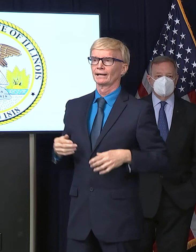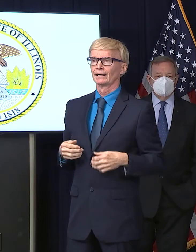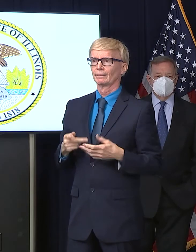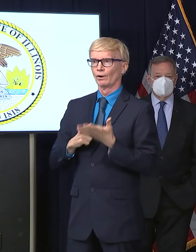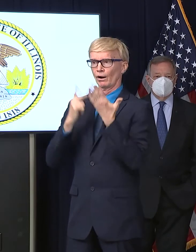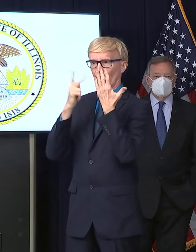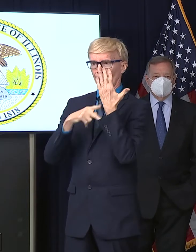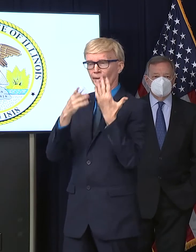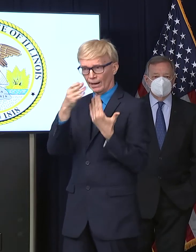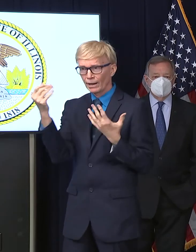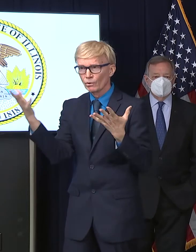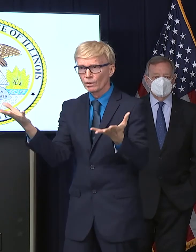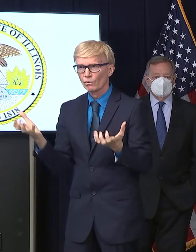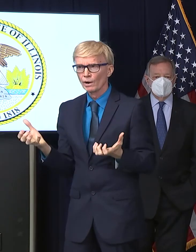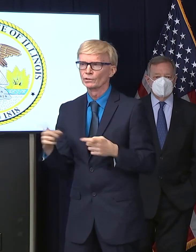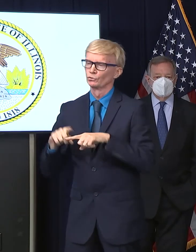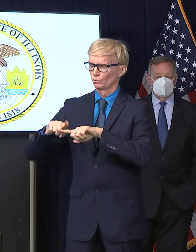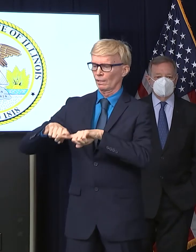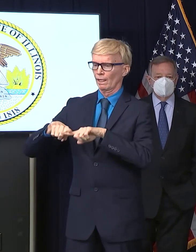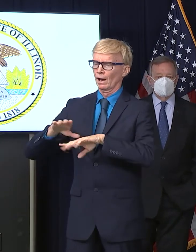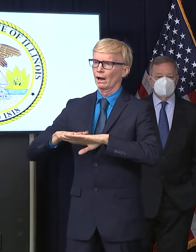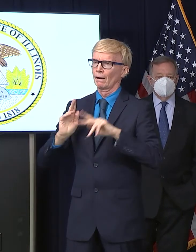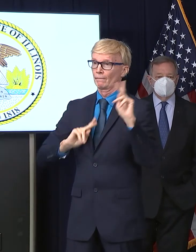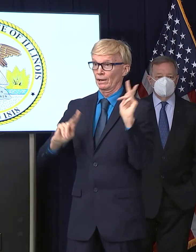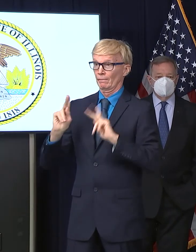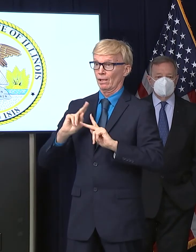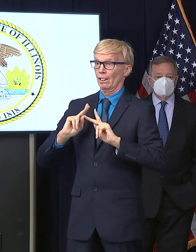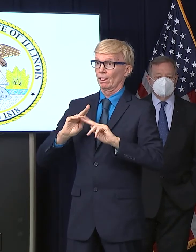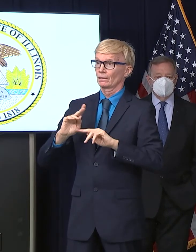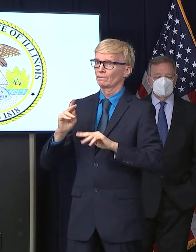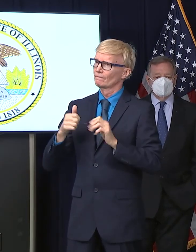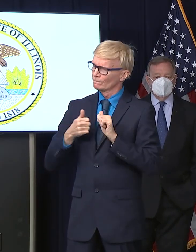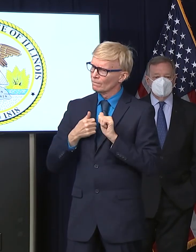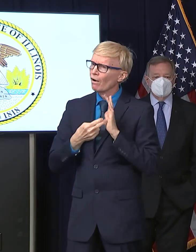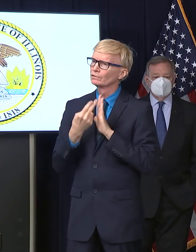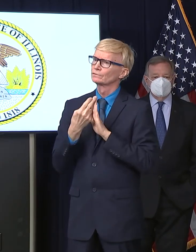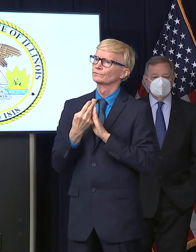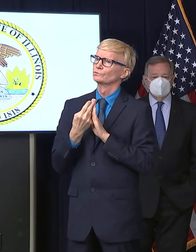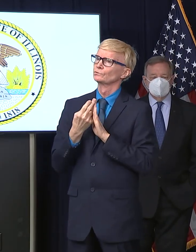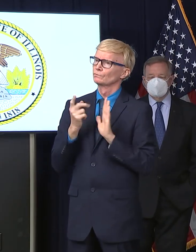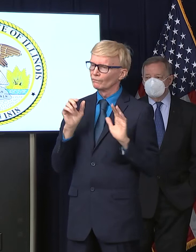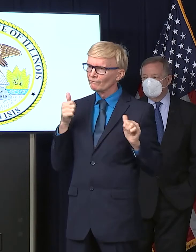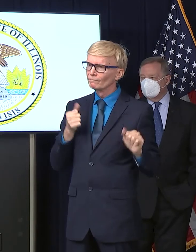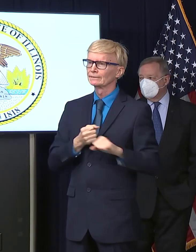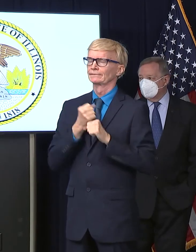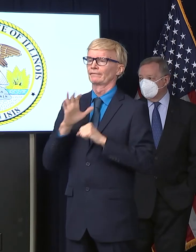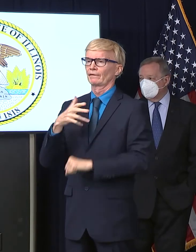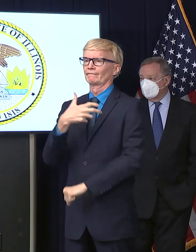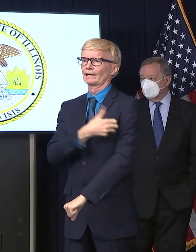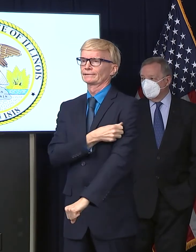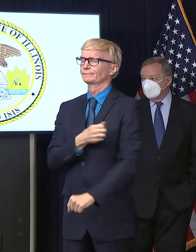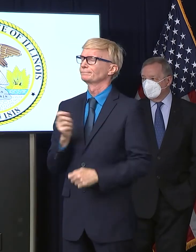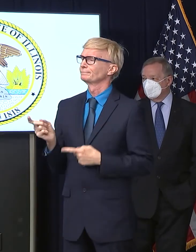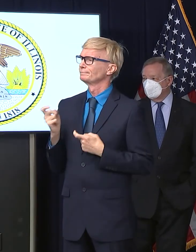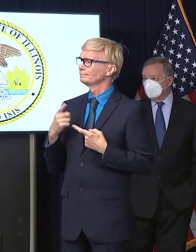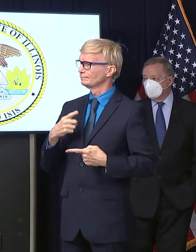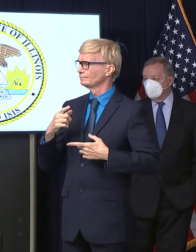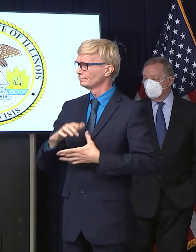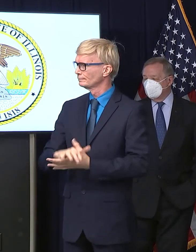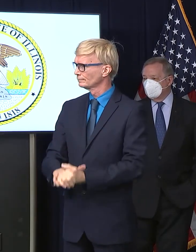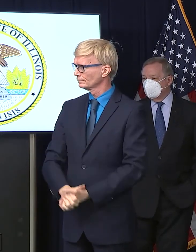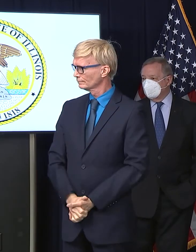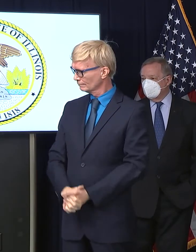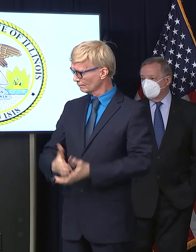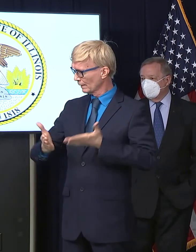And we need to rely on the honor of the people of Illinois to make sure that the right people get their vaccine. Becky at WBEZ, this might be